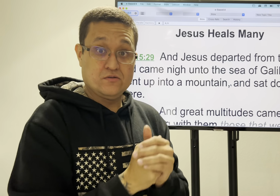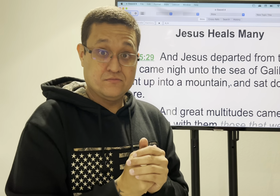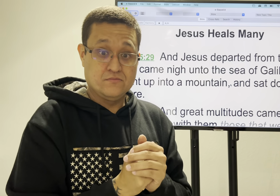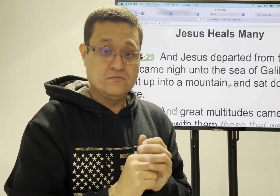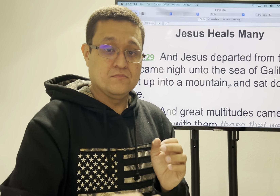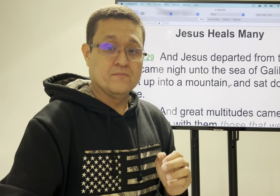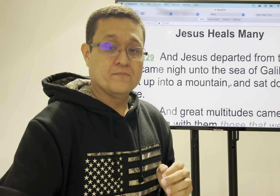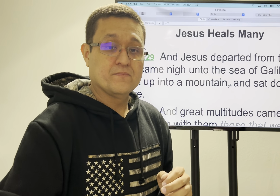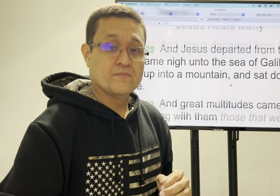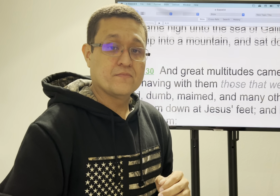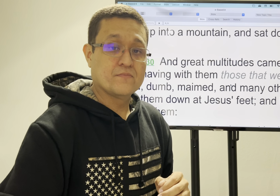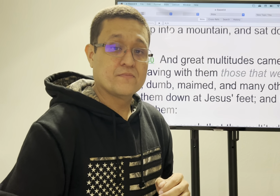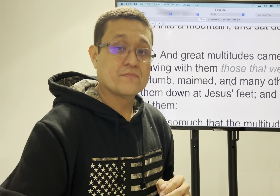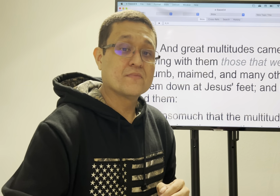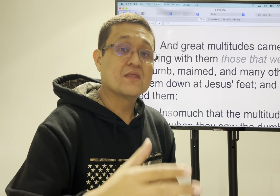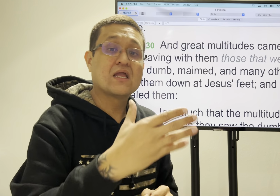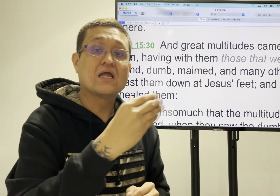and sat down there.